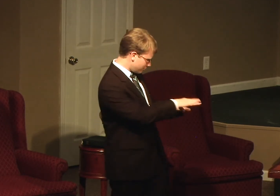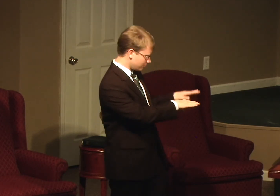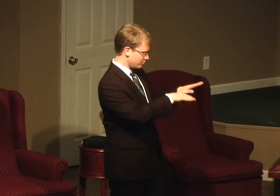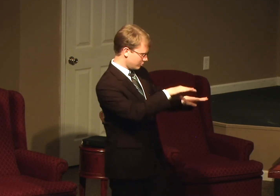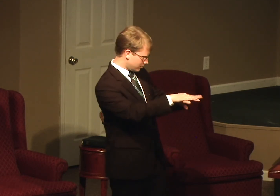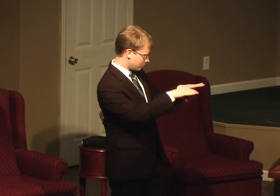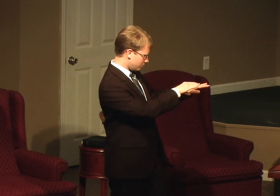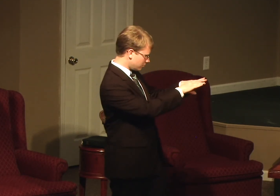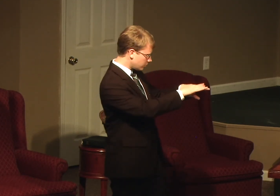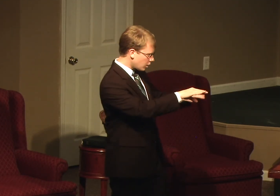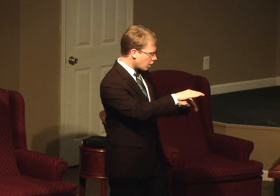okay,